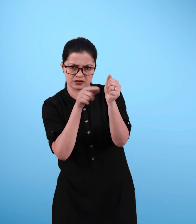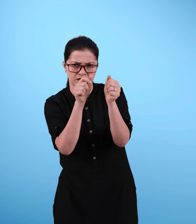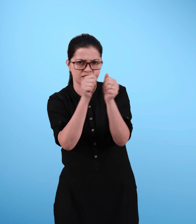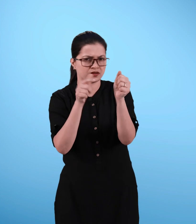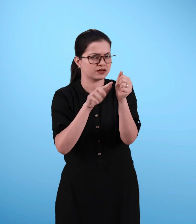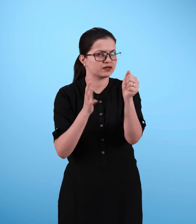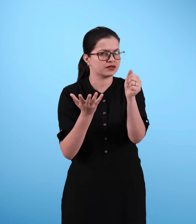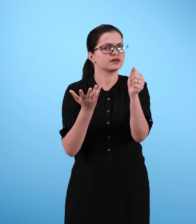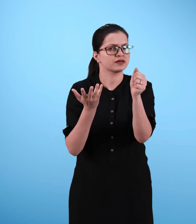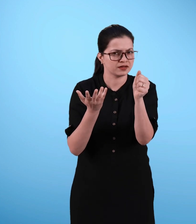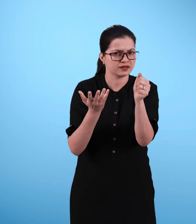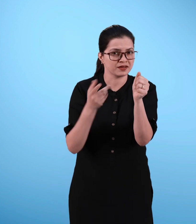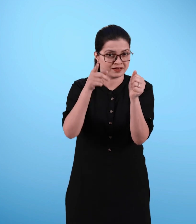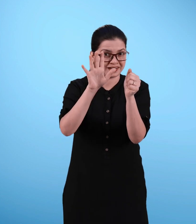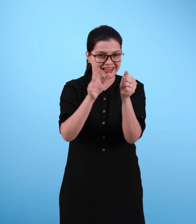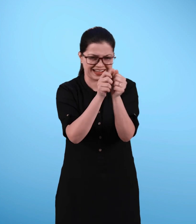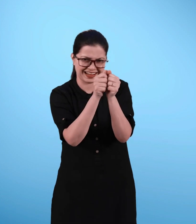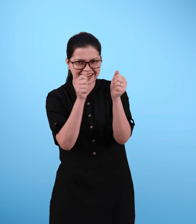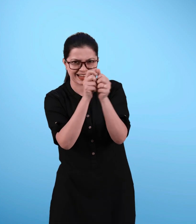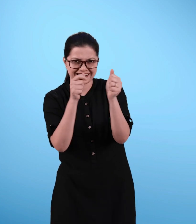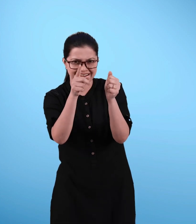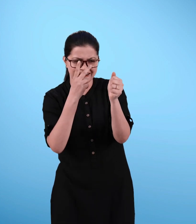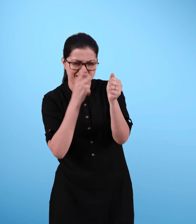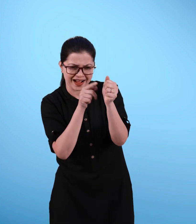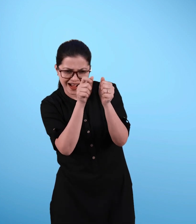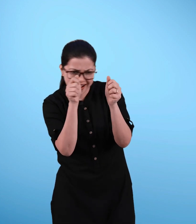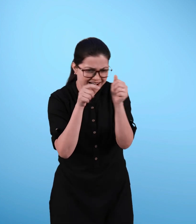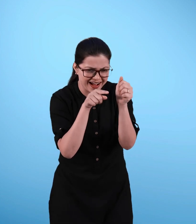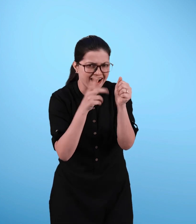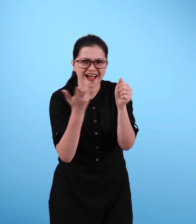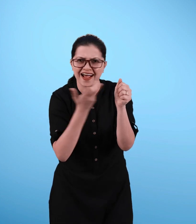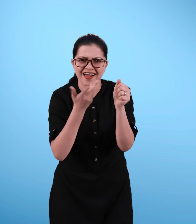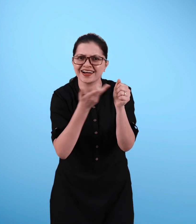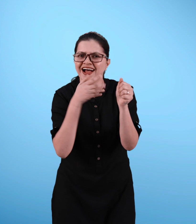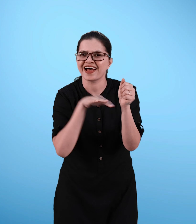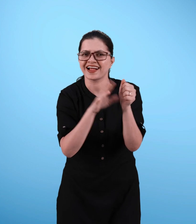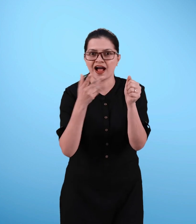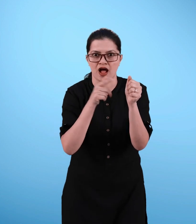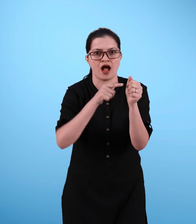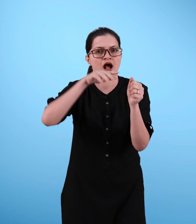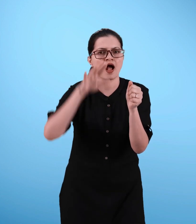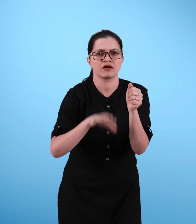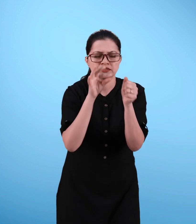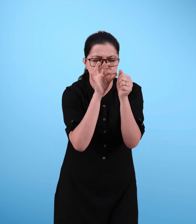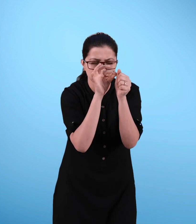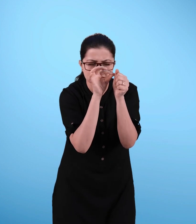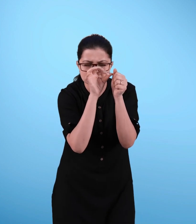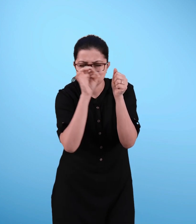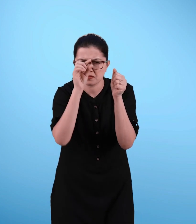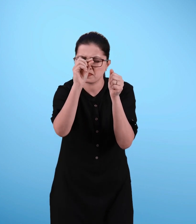Start. What do you What do observe? you observe? The small, thin The strands small, thin that you strands see that are you made up see of